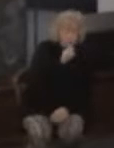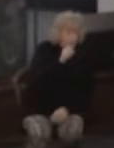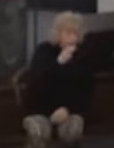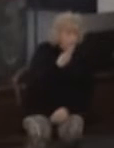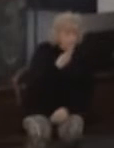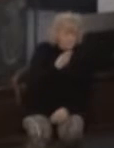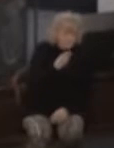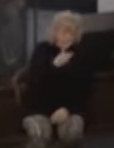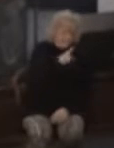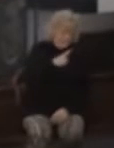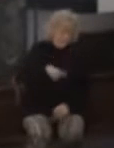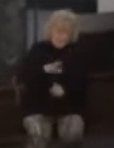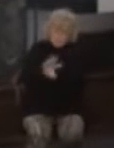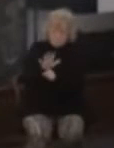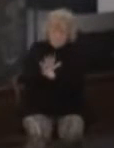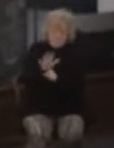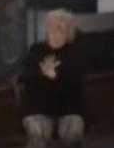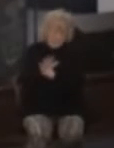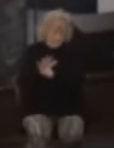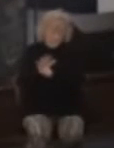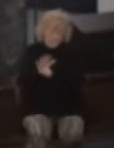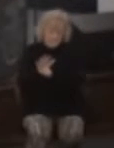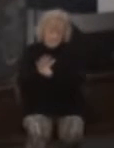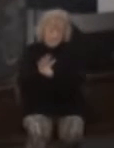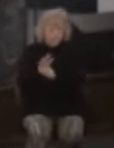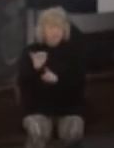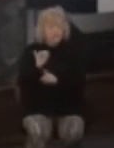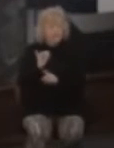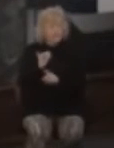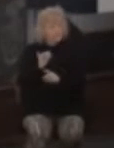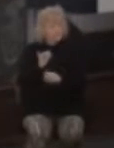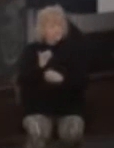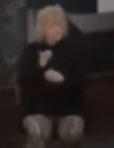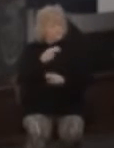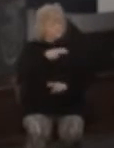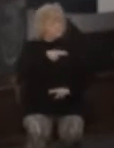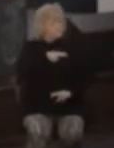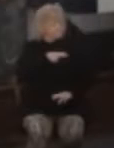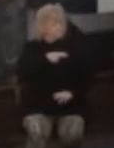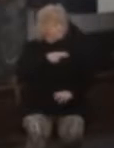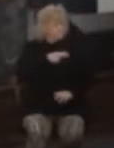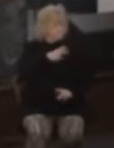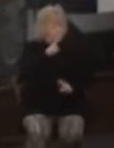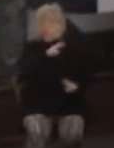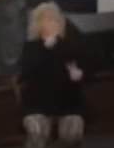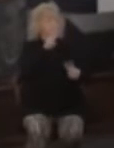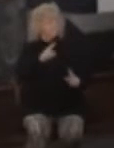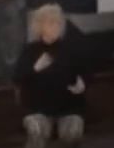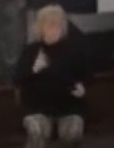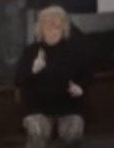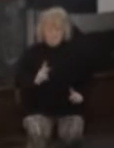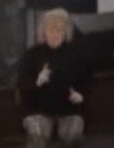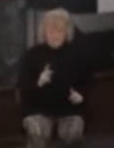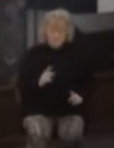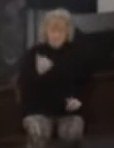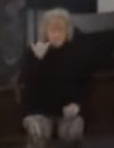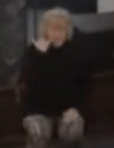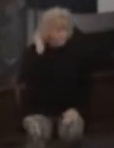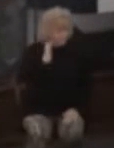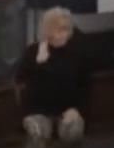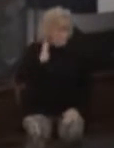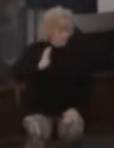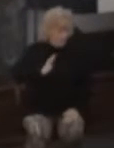with all the people. He's a national hero. I assume that back in that day, if they had action